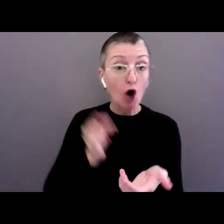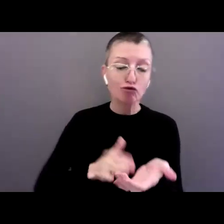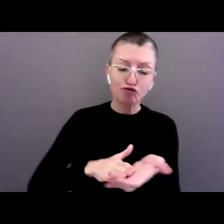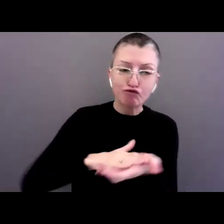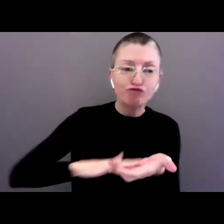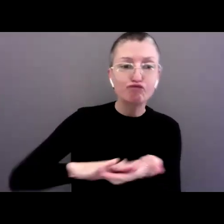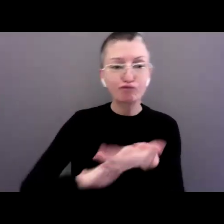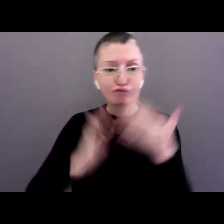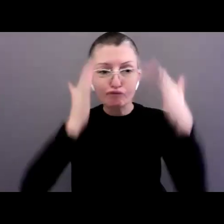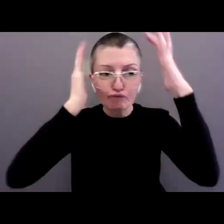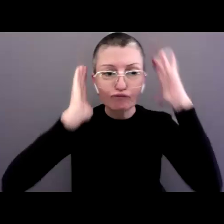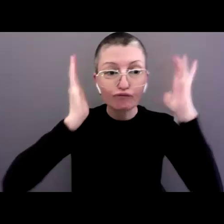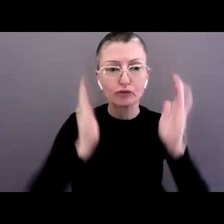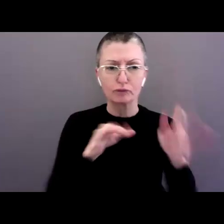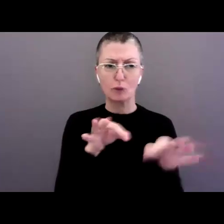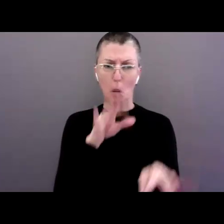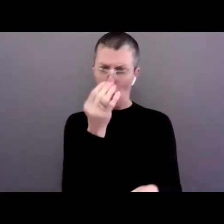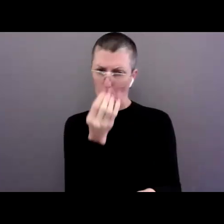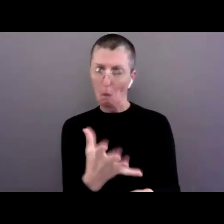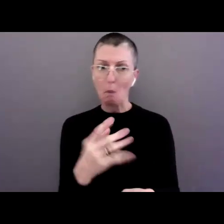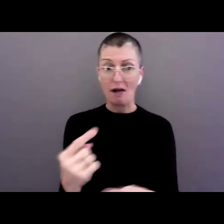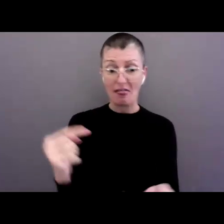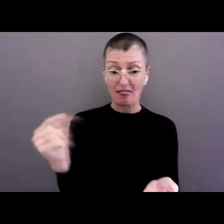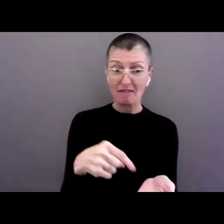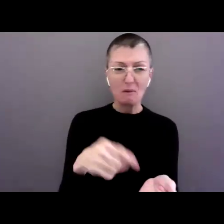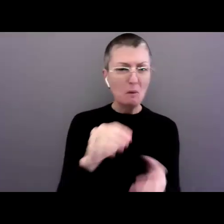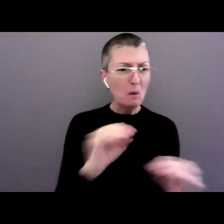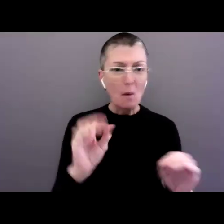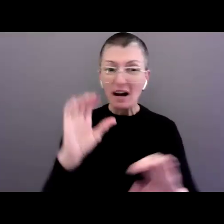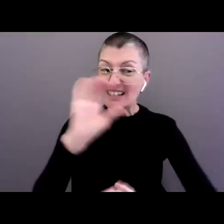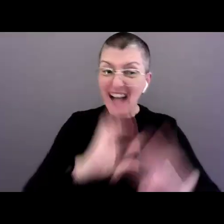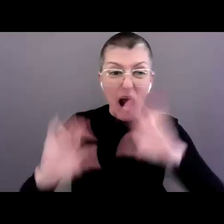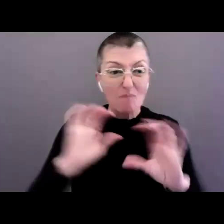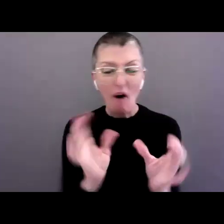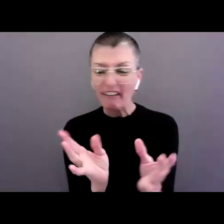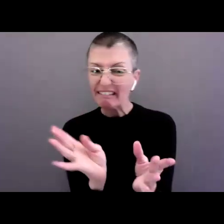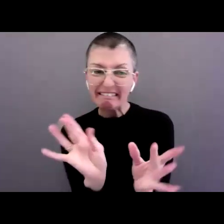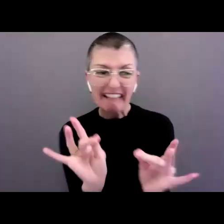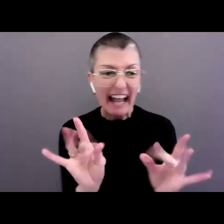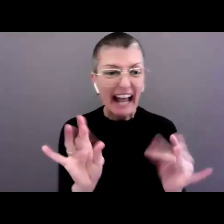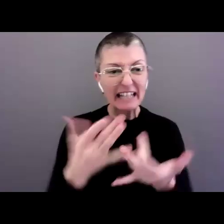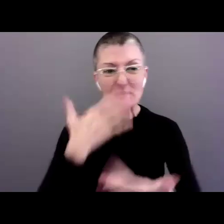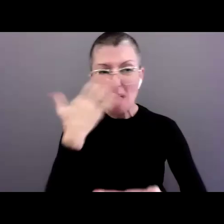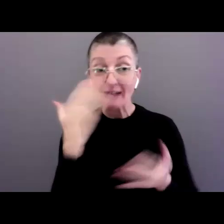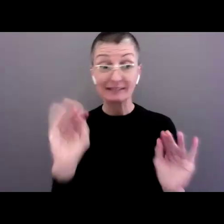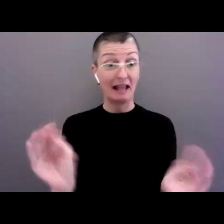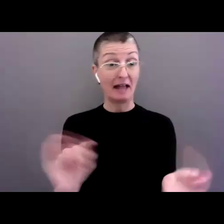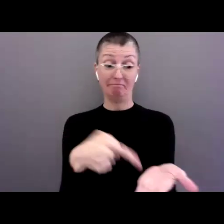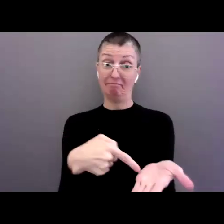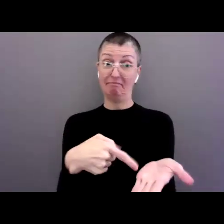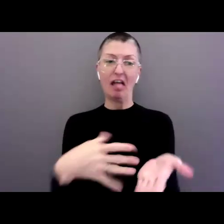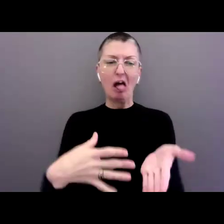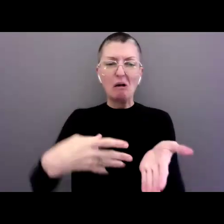chemicals. It's not sticky. It doesn't smell. There's no scent to it. It's not runny,